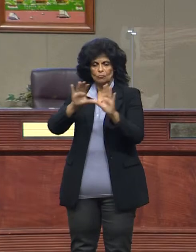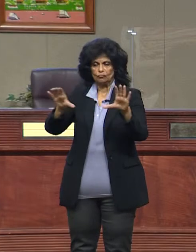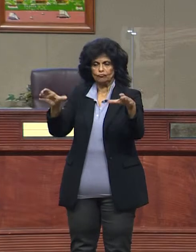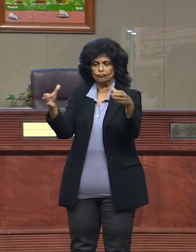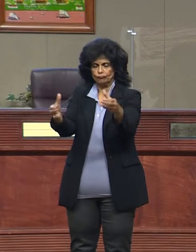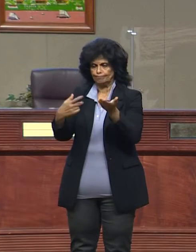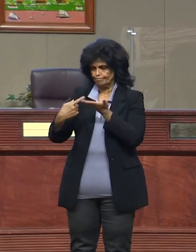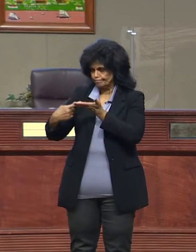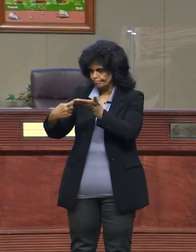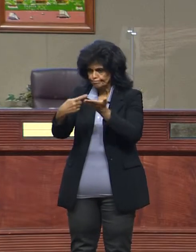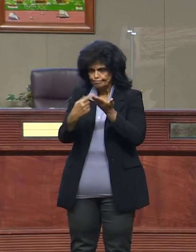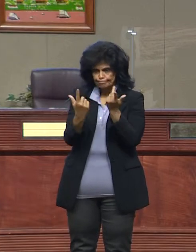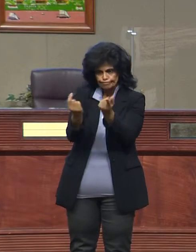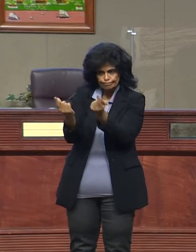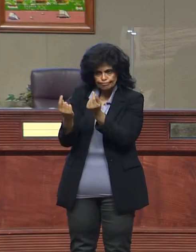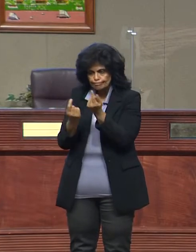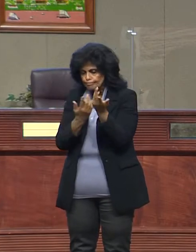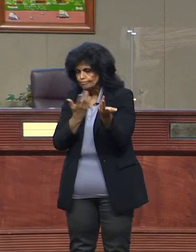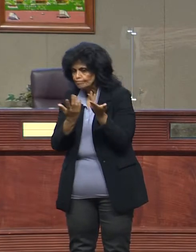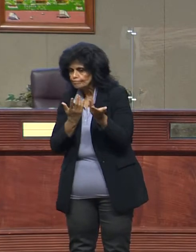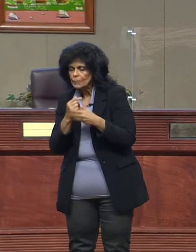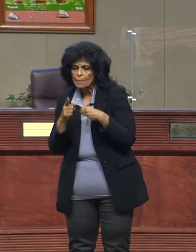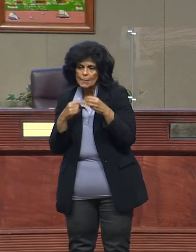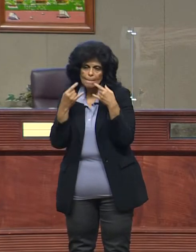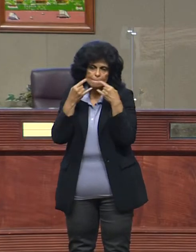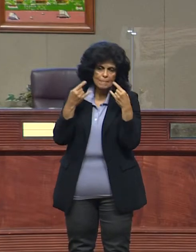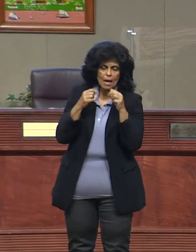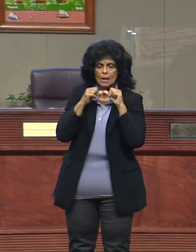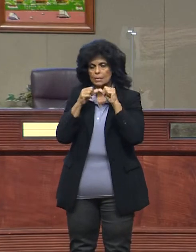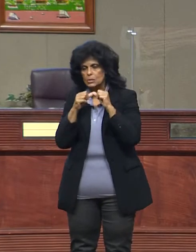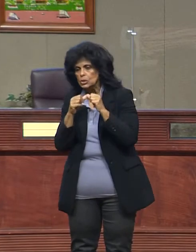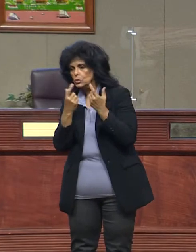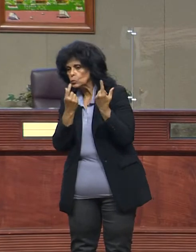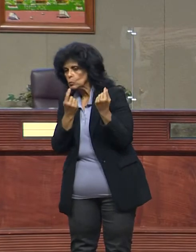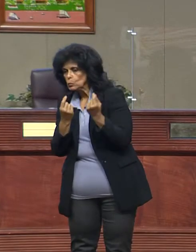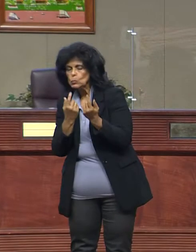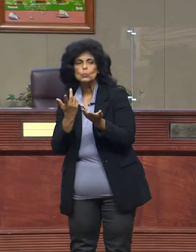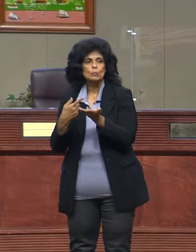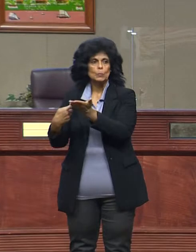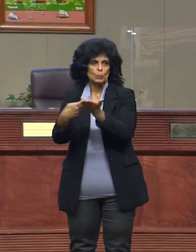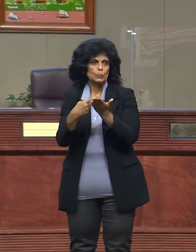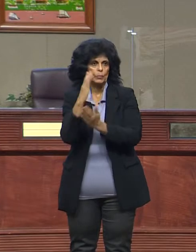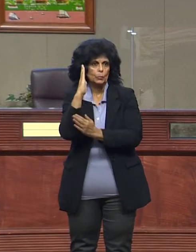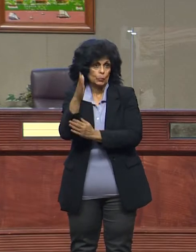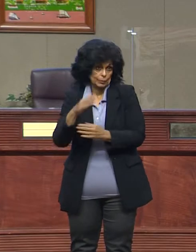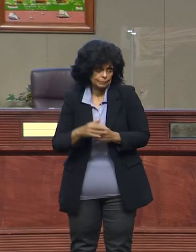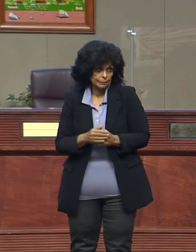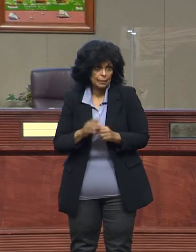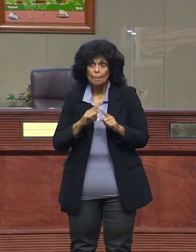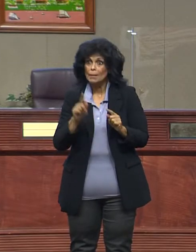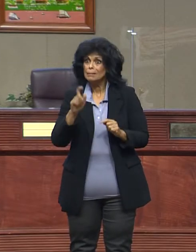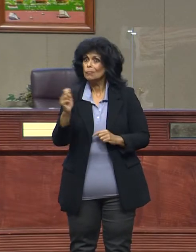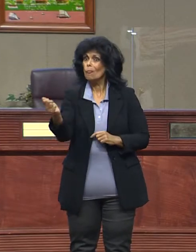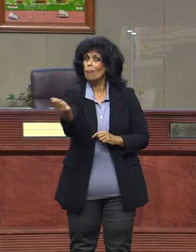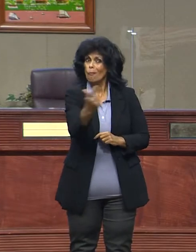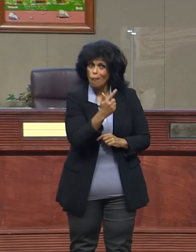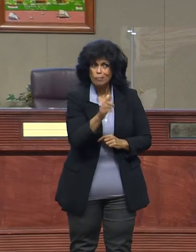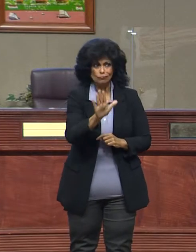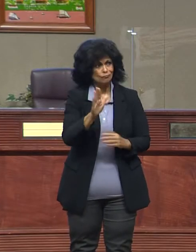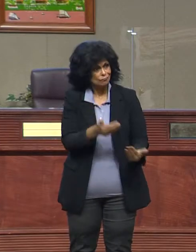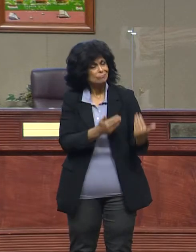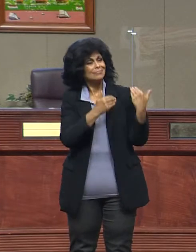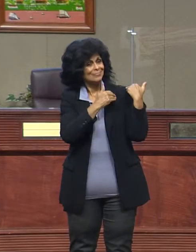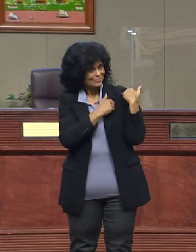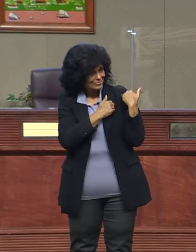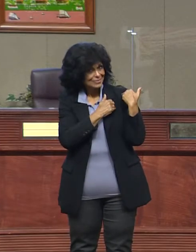processes should be given the current dynamics. But we need everyone to do their part and get the vaccine so